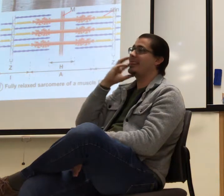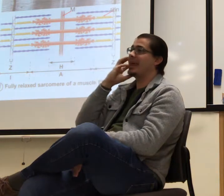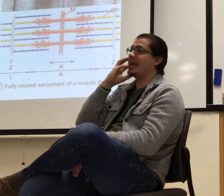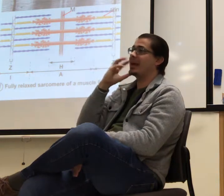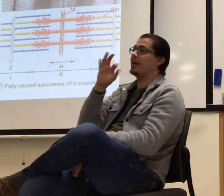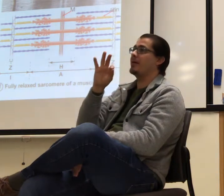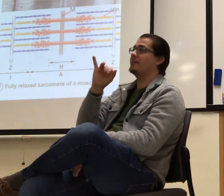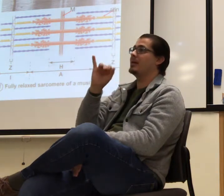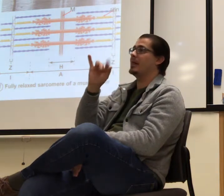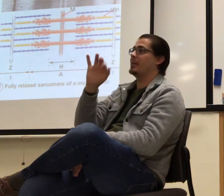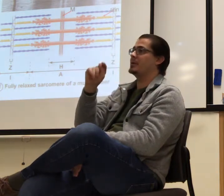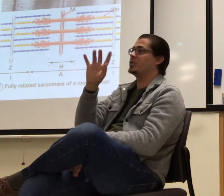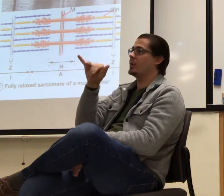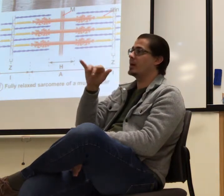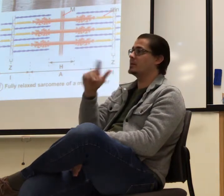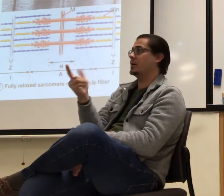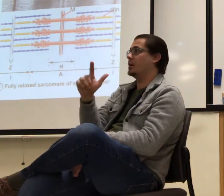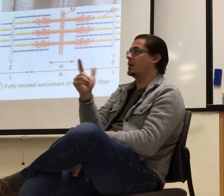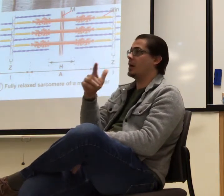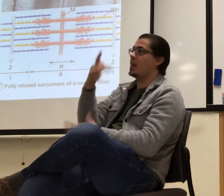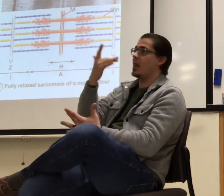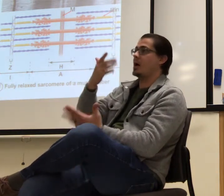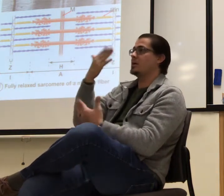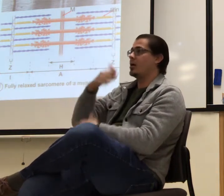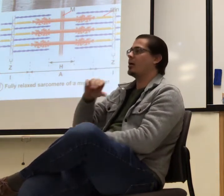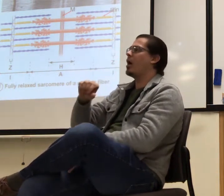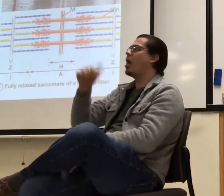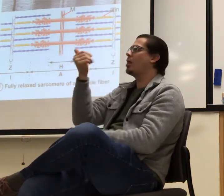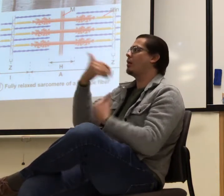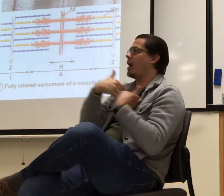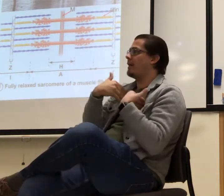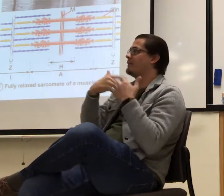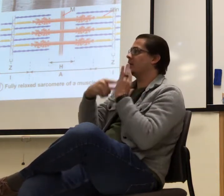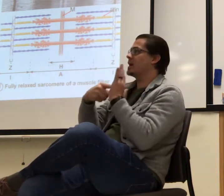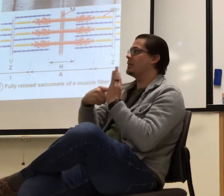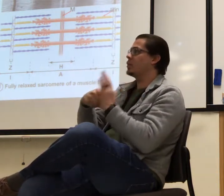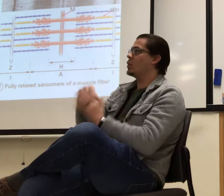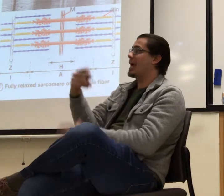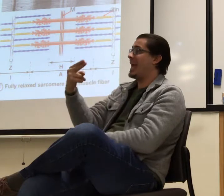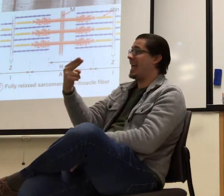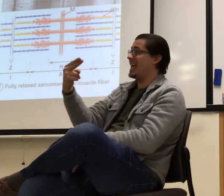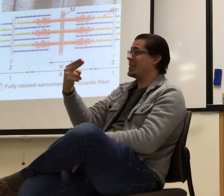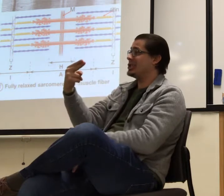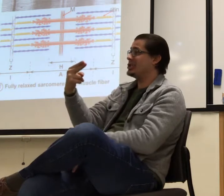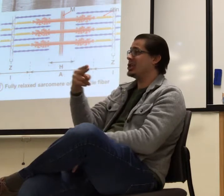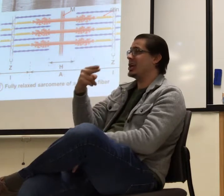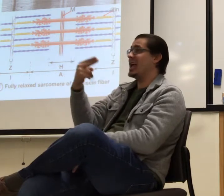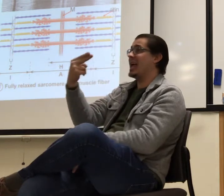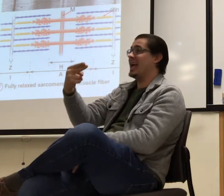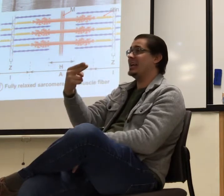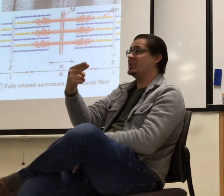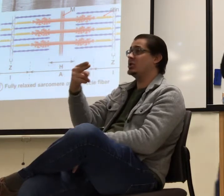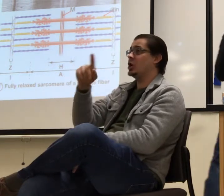So that's the light bands and the dark bands. The other things that you have, for example, the H zone.